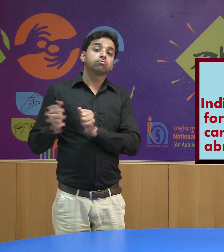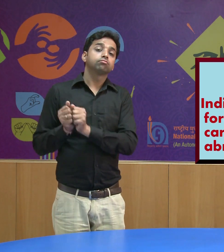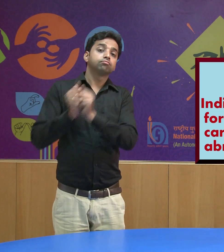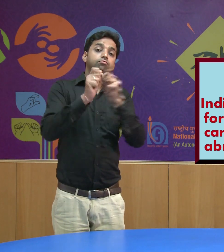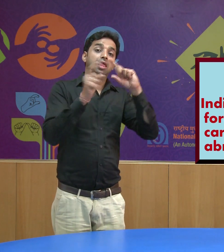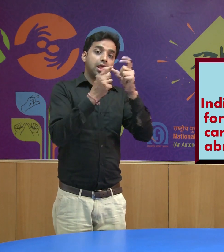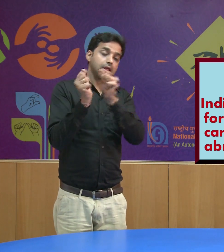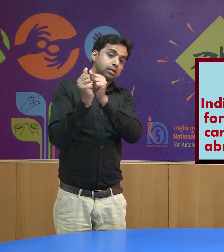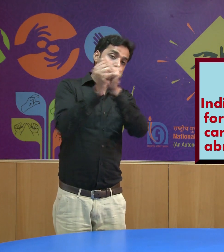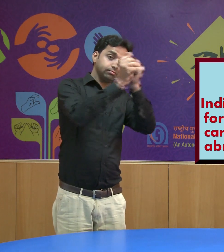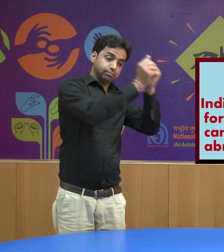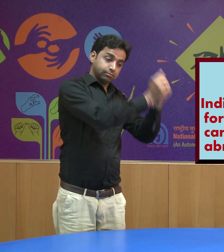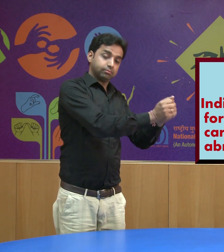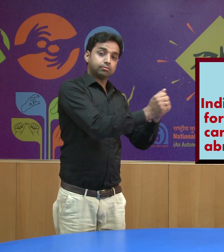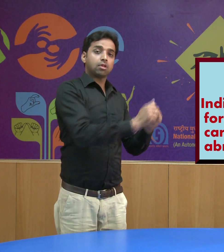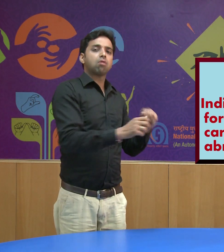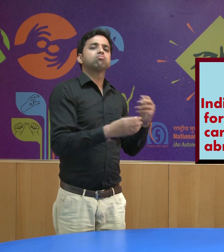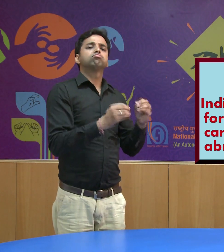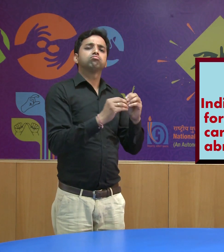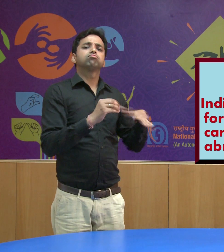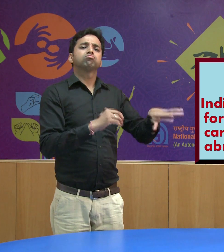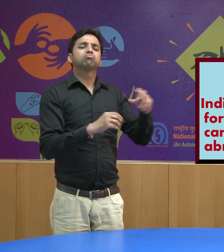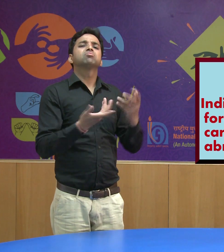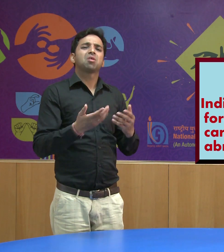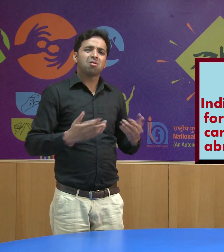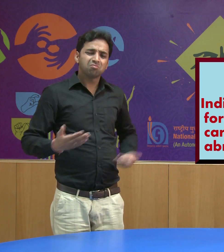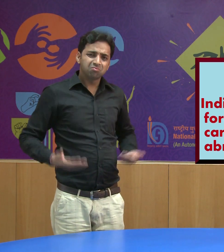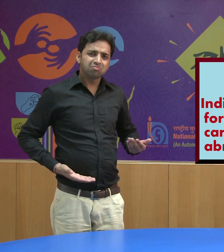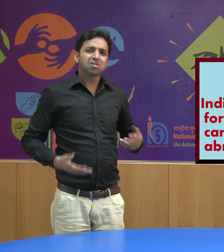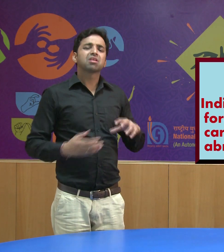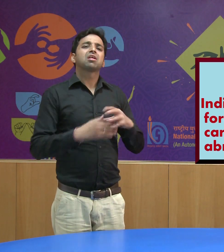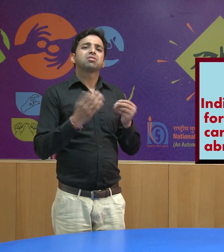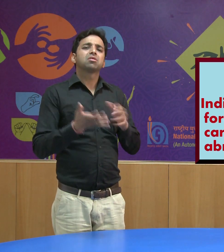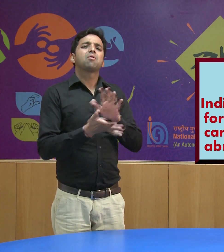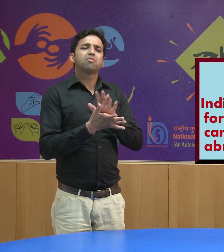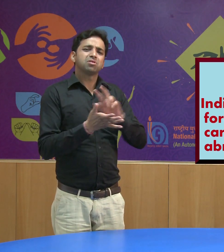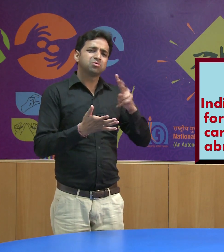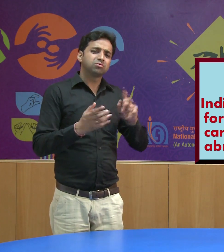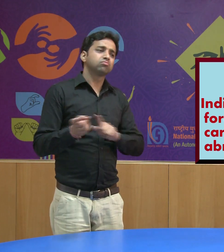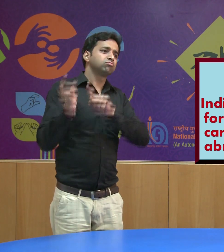and brought the customs and traditions of those places to India.